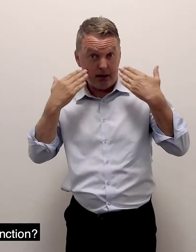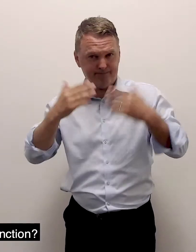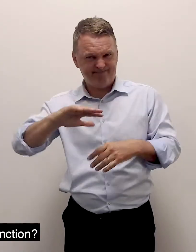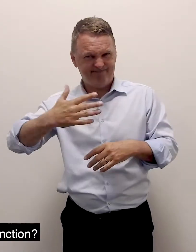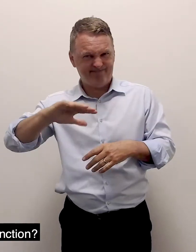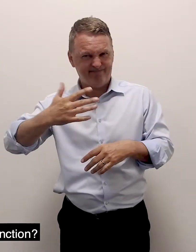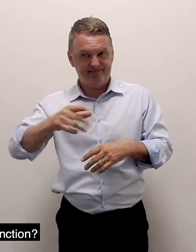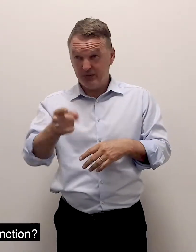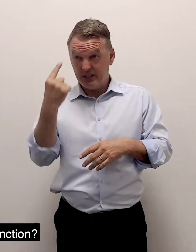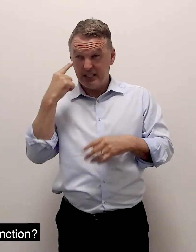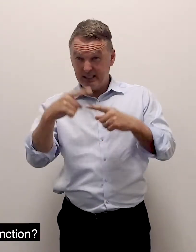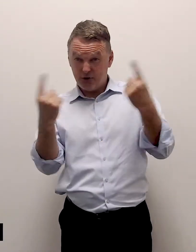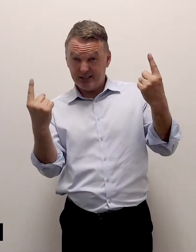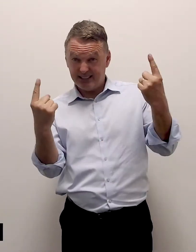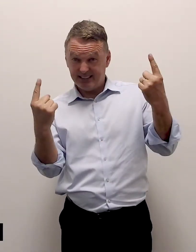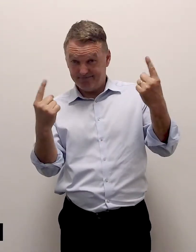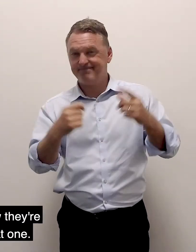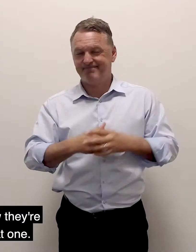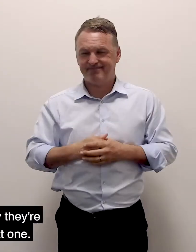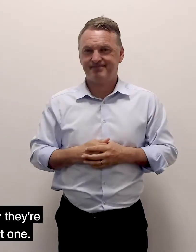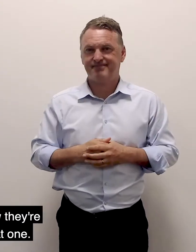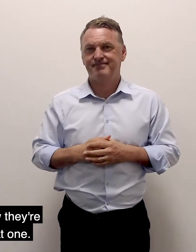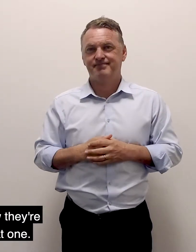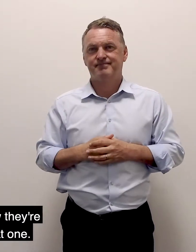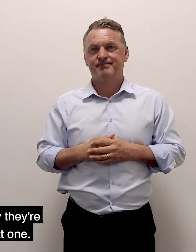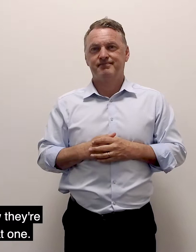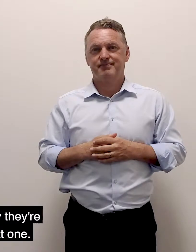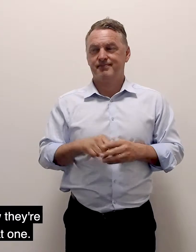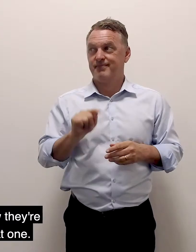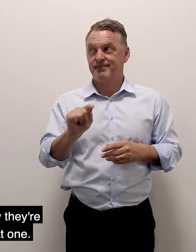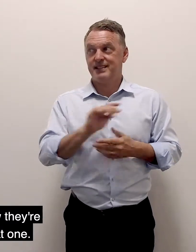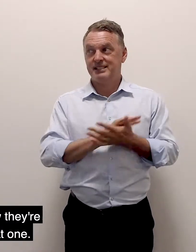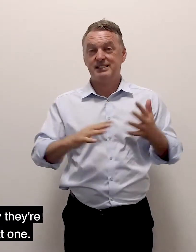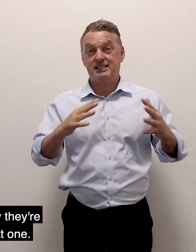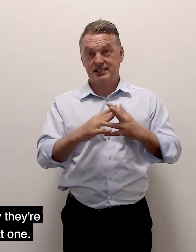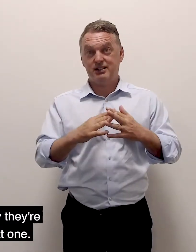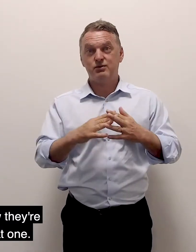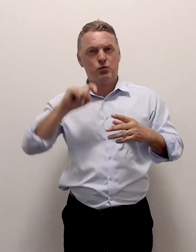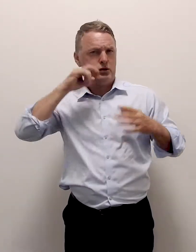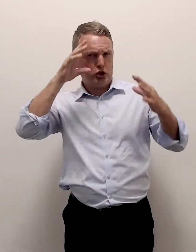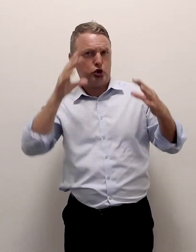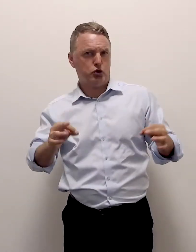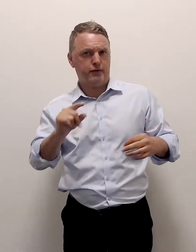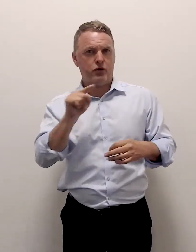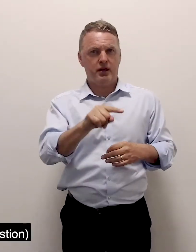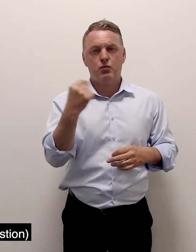Do you see the distinction? Yes. Yeah. So that's how they're likely to rule on that one.